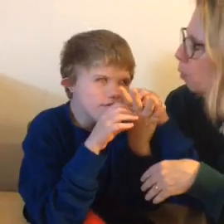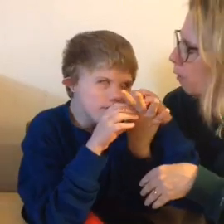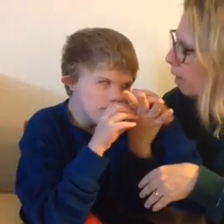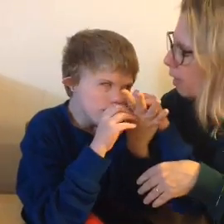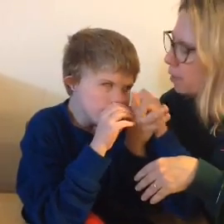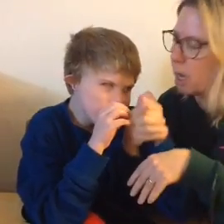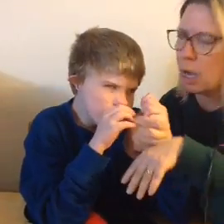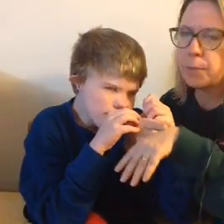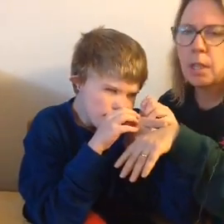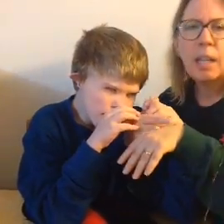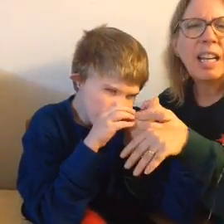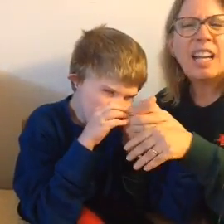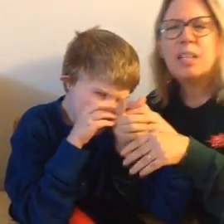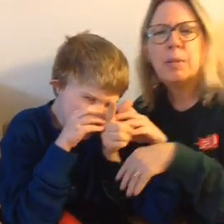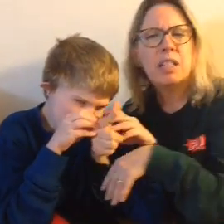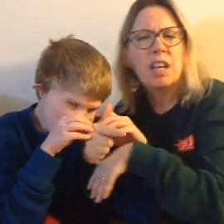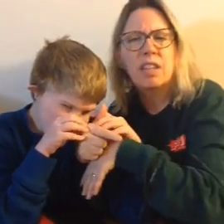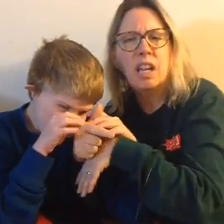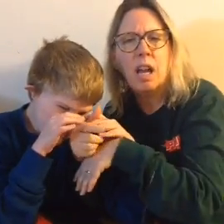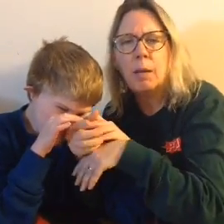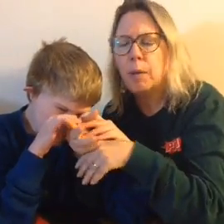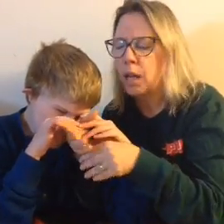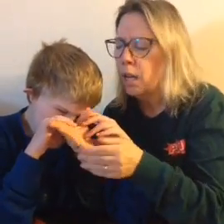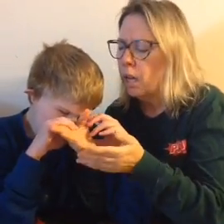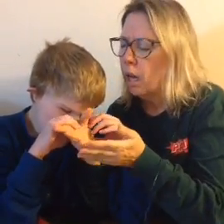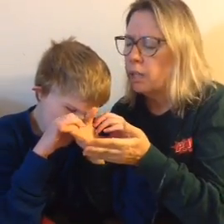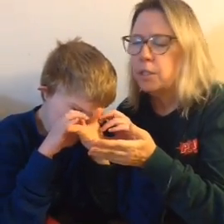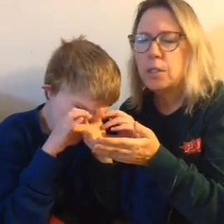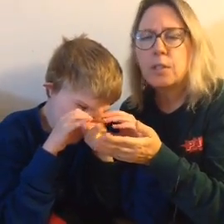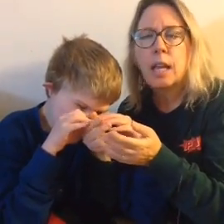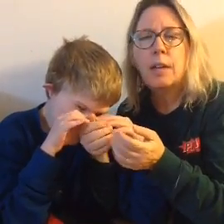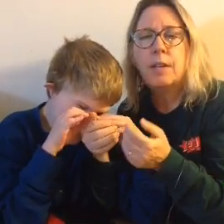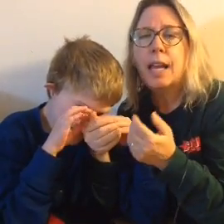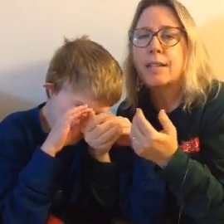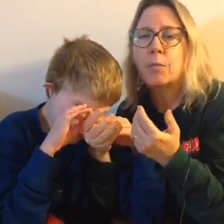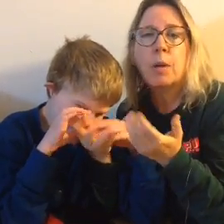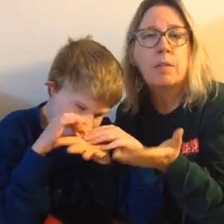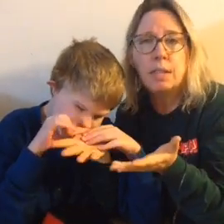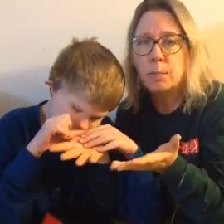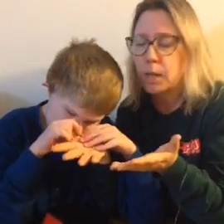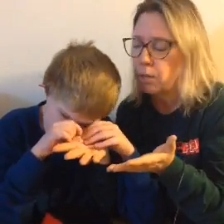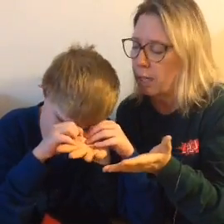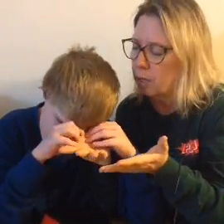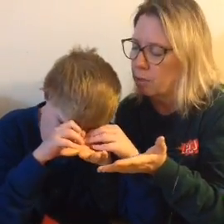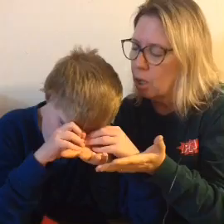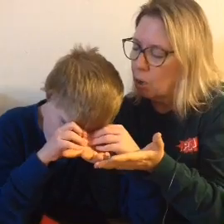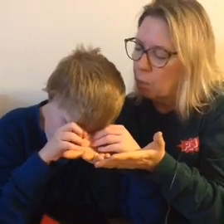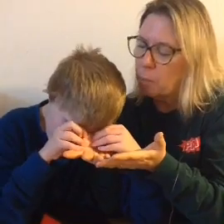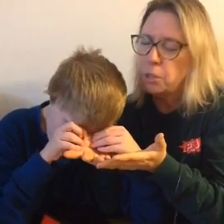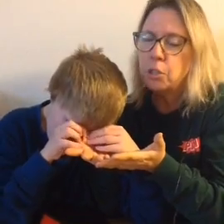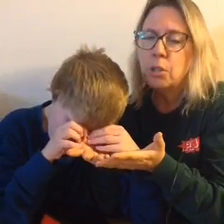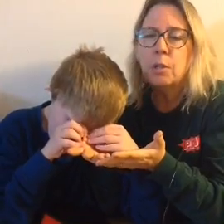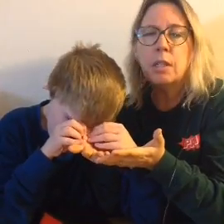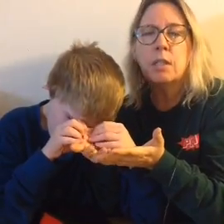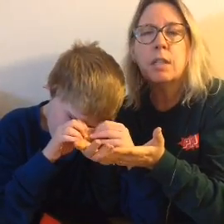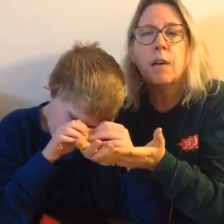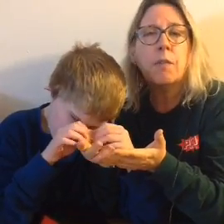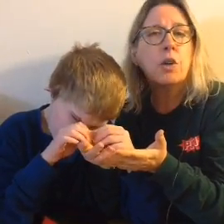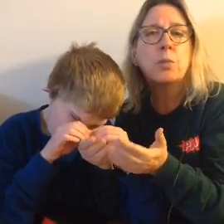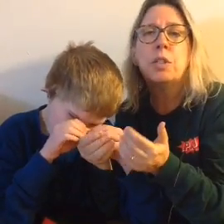or 5 times. Kind of depends on the day, but let's just say if he has one of these meltdowns, what we do is first we just